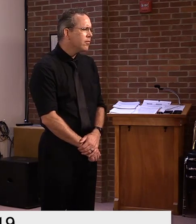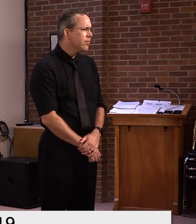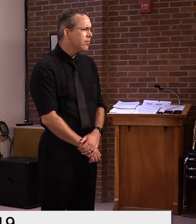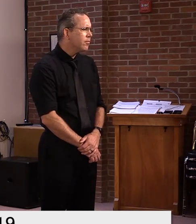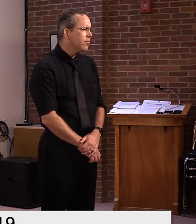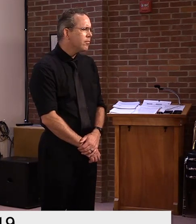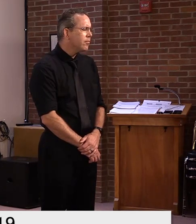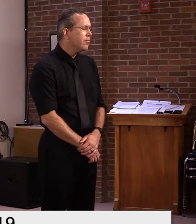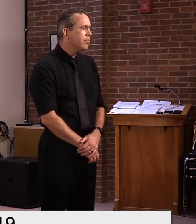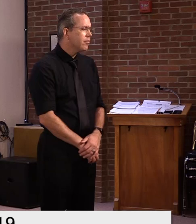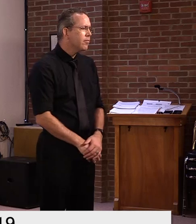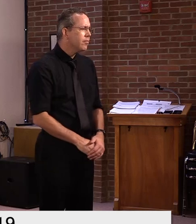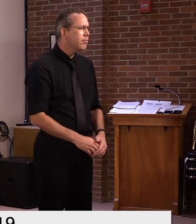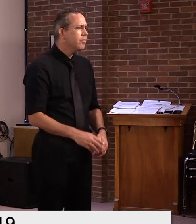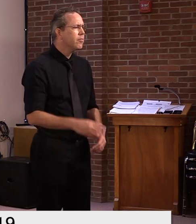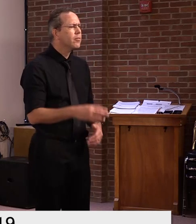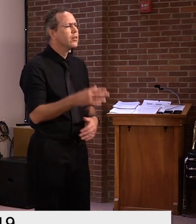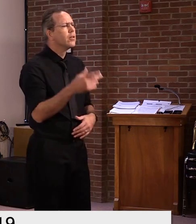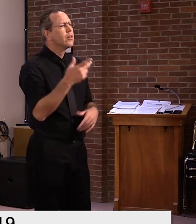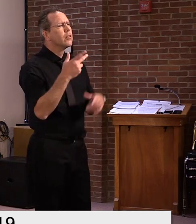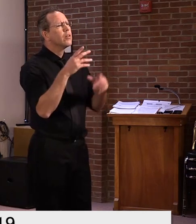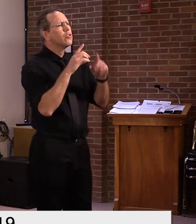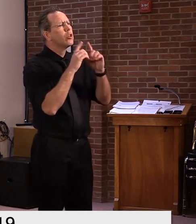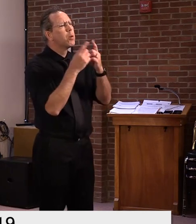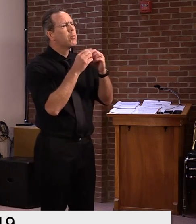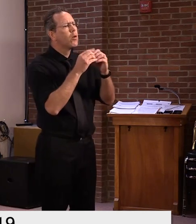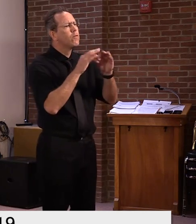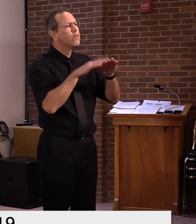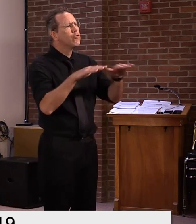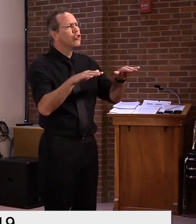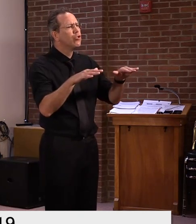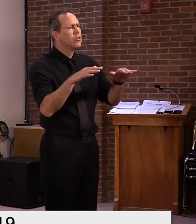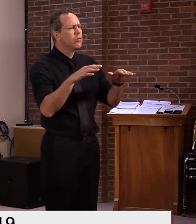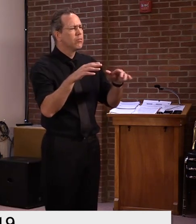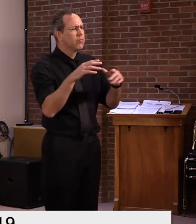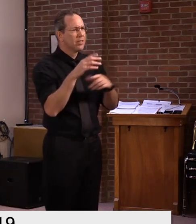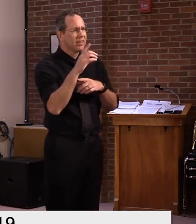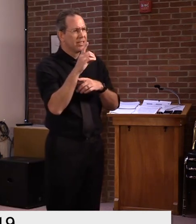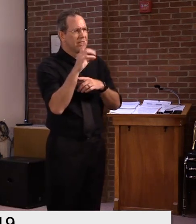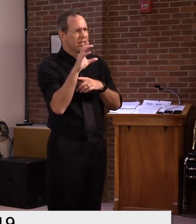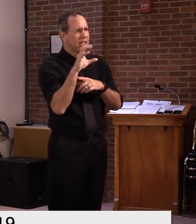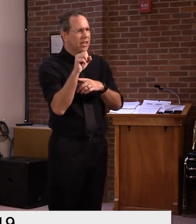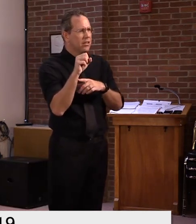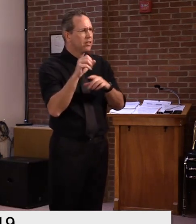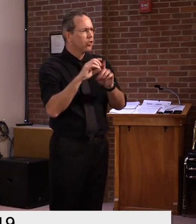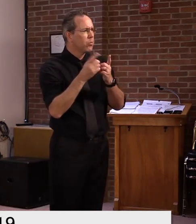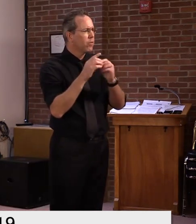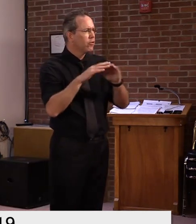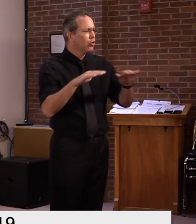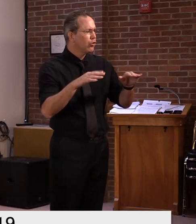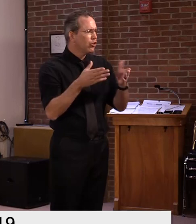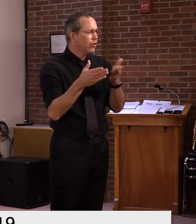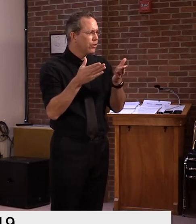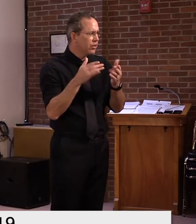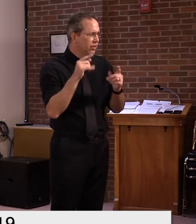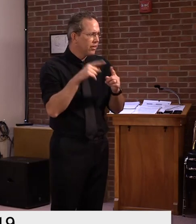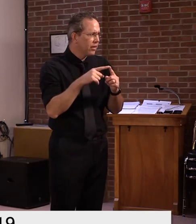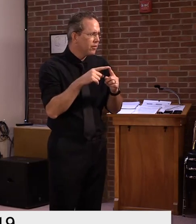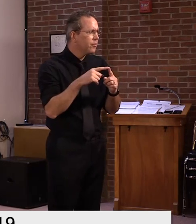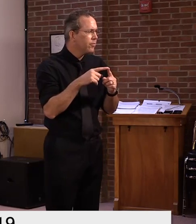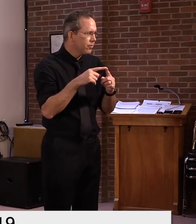efforts and have agreed to a public and private partnership. I want to get back to that in just a